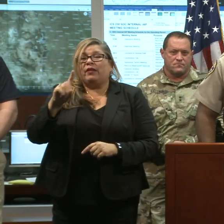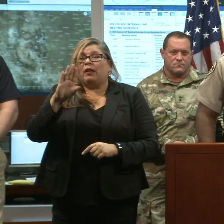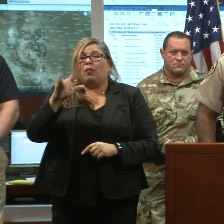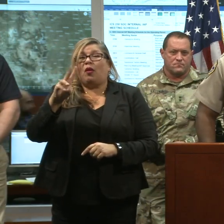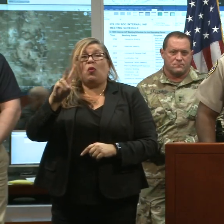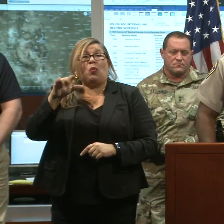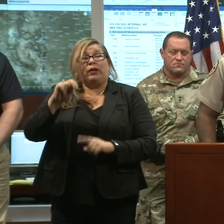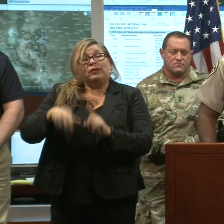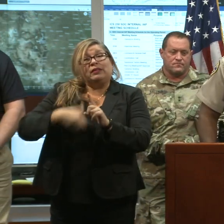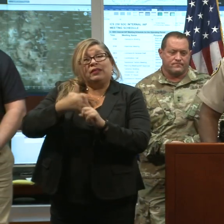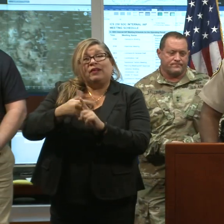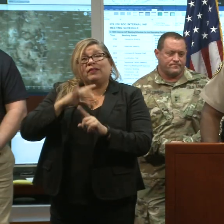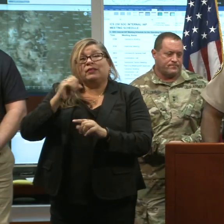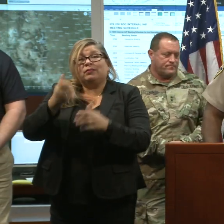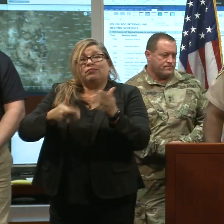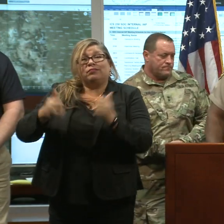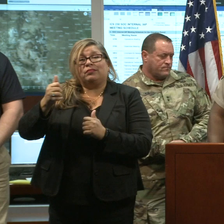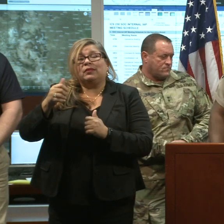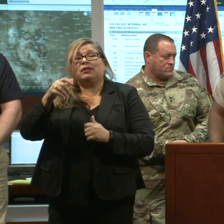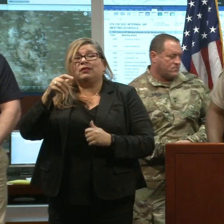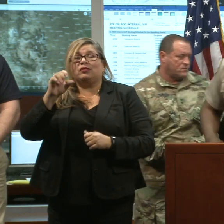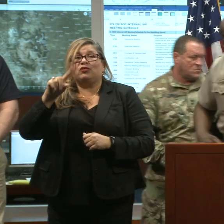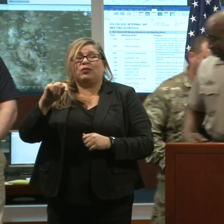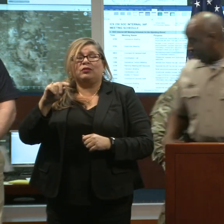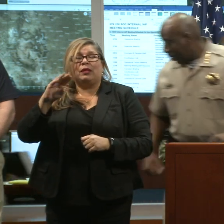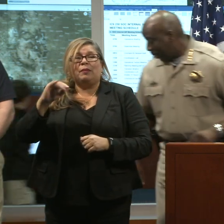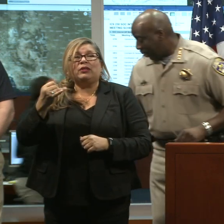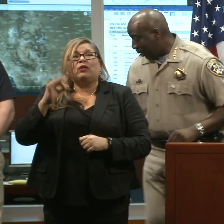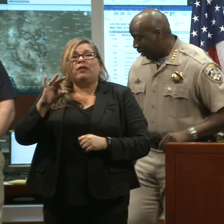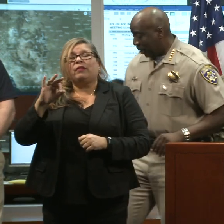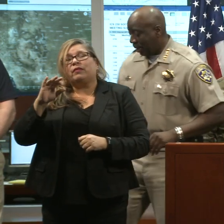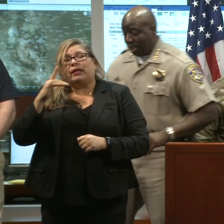the general of the California National Guard.